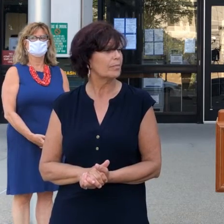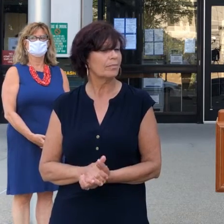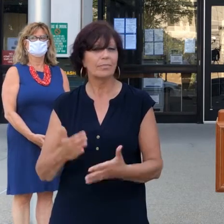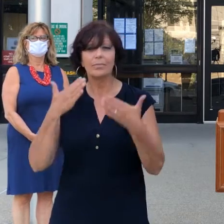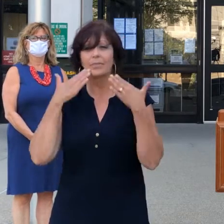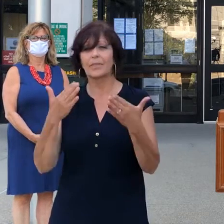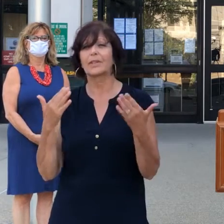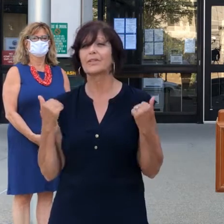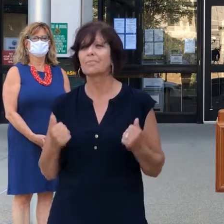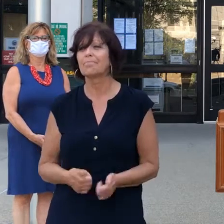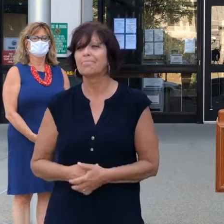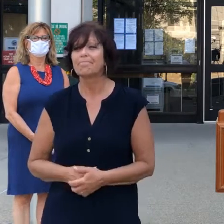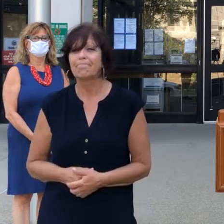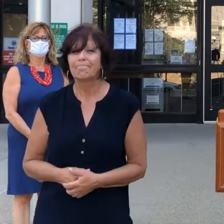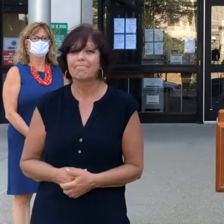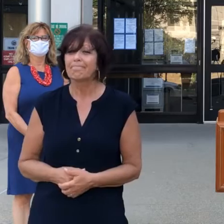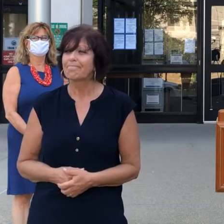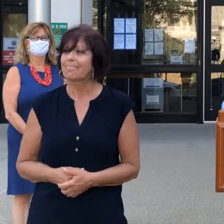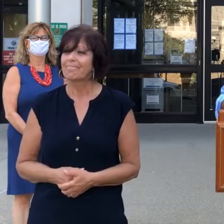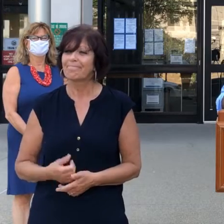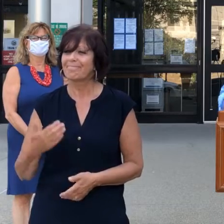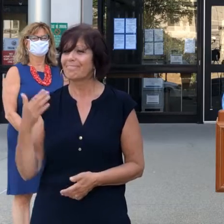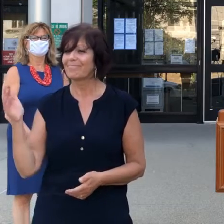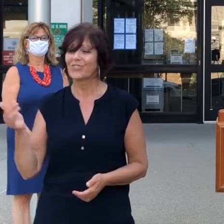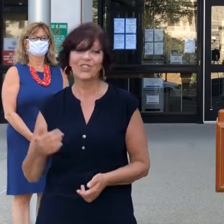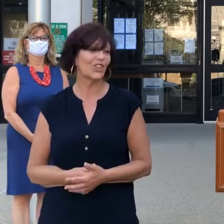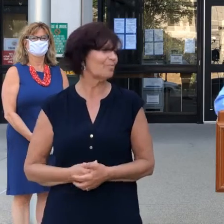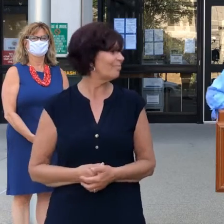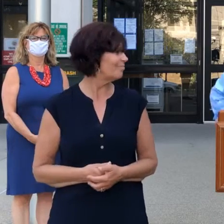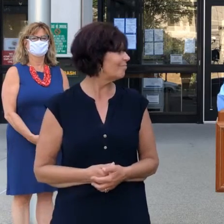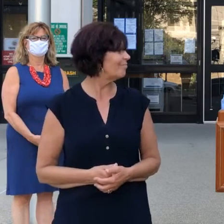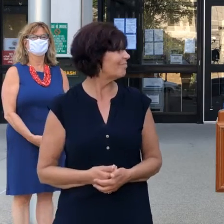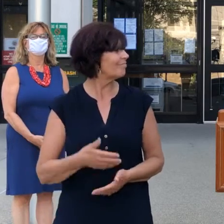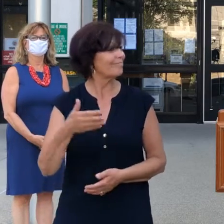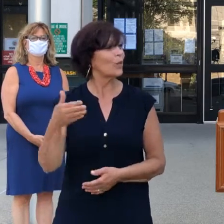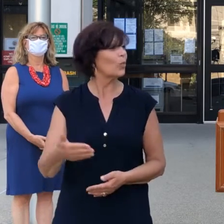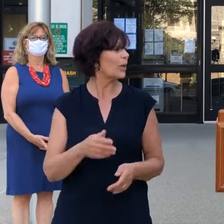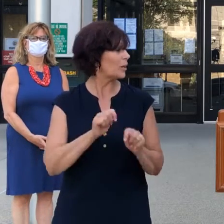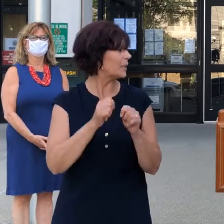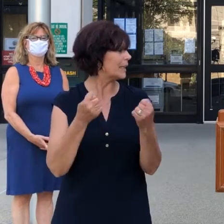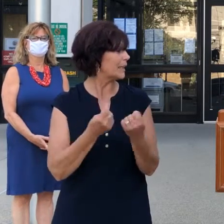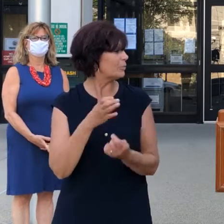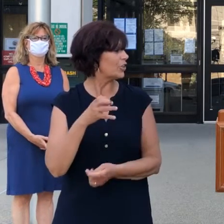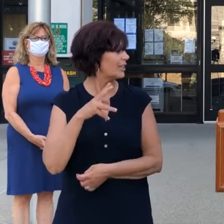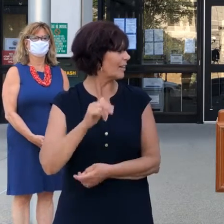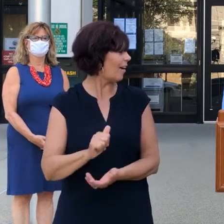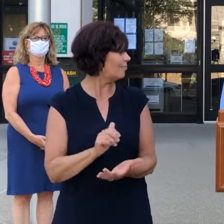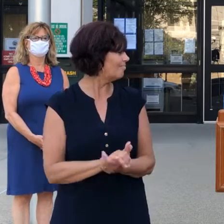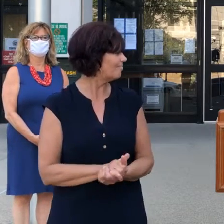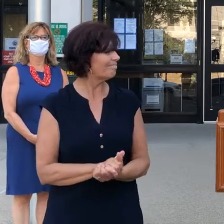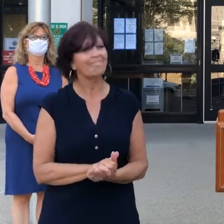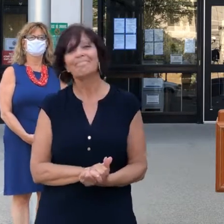Thanks, everyone. I want to thank Karen for being here, and of course, welcome to the team once again, Jessica.